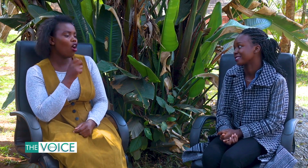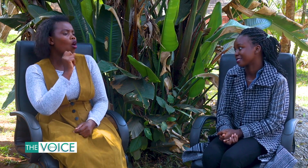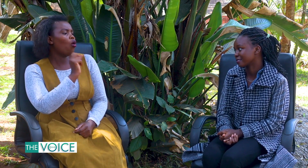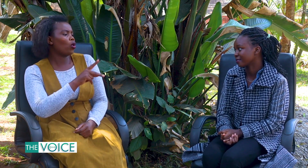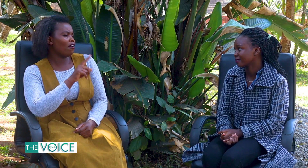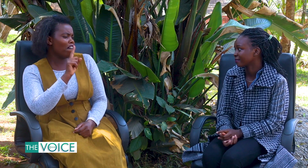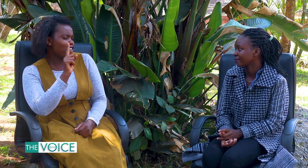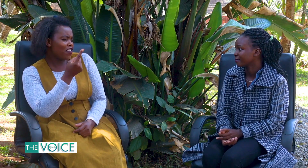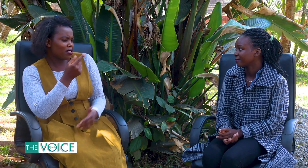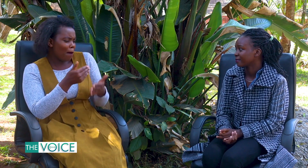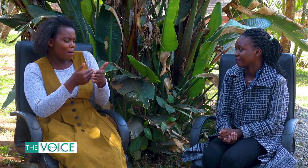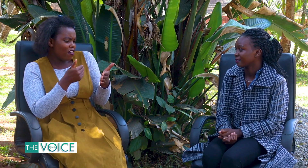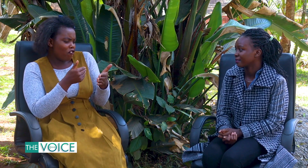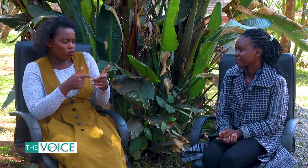name, but before we proceed,